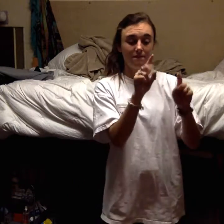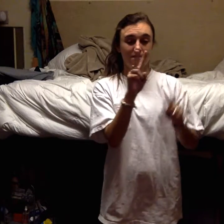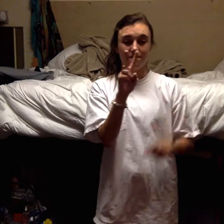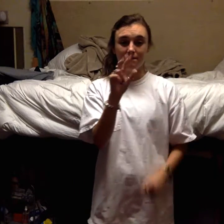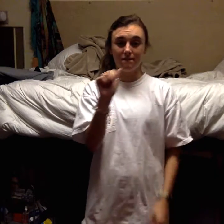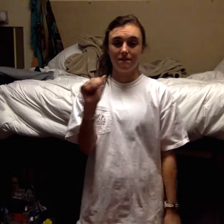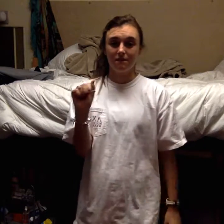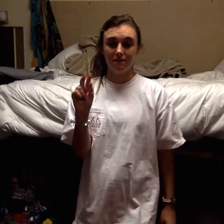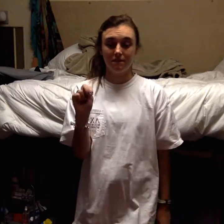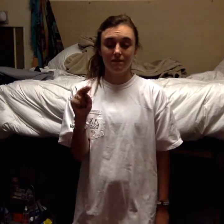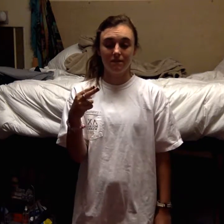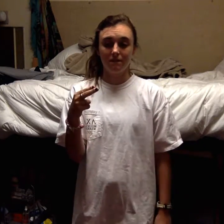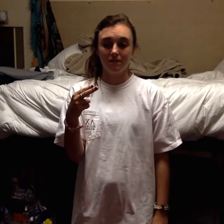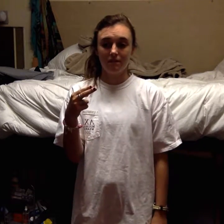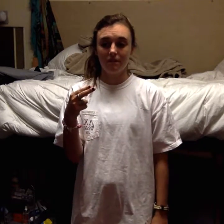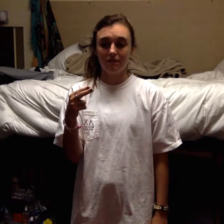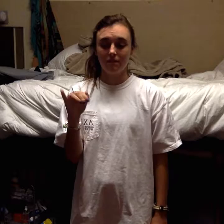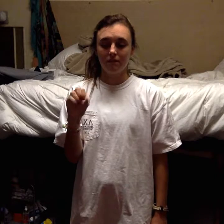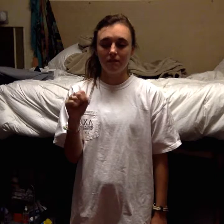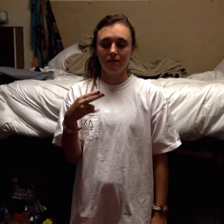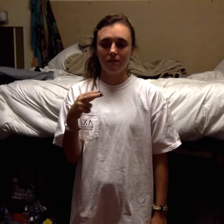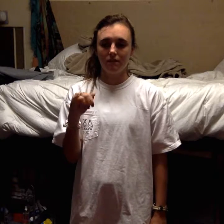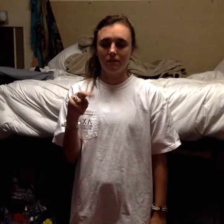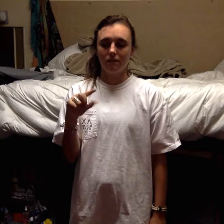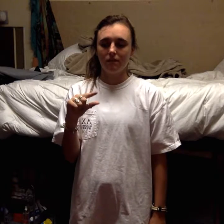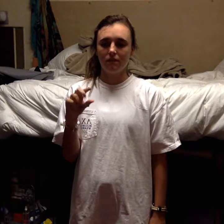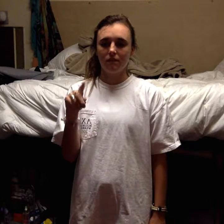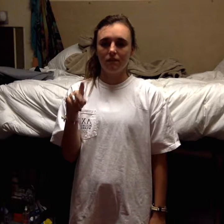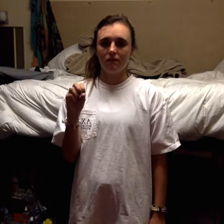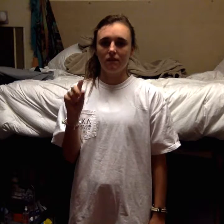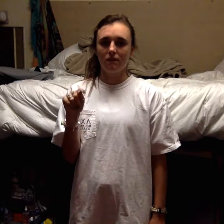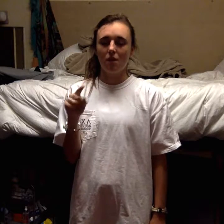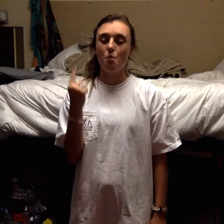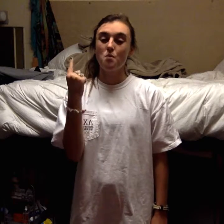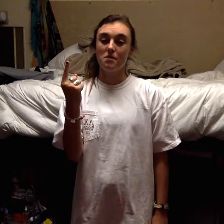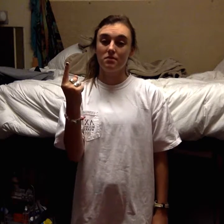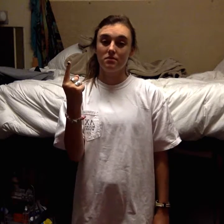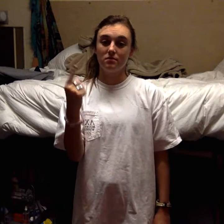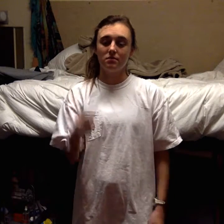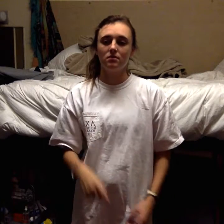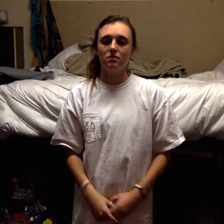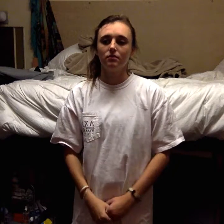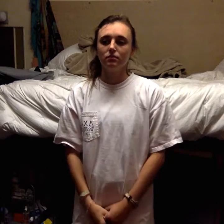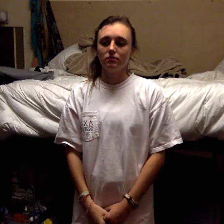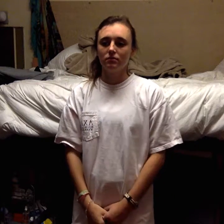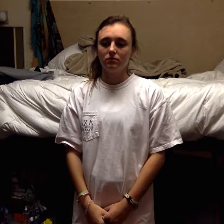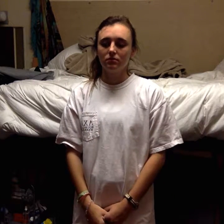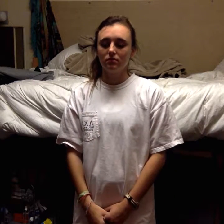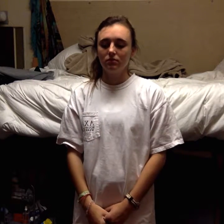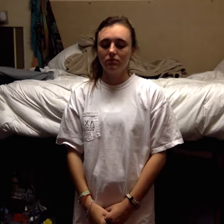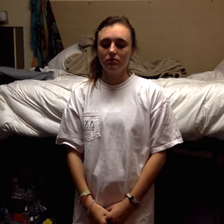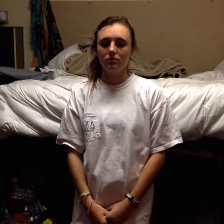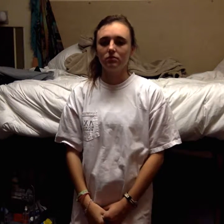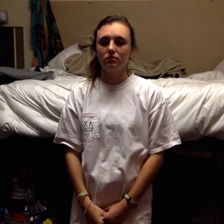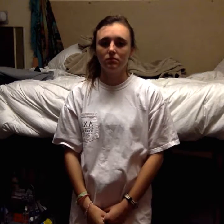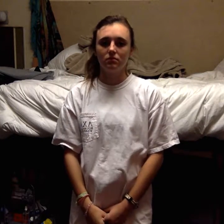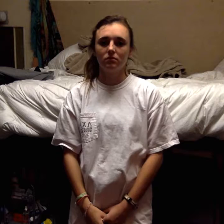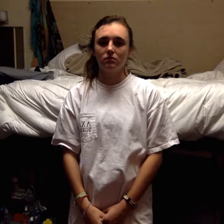do a new vanishing point for each square. I want 1 vanishing point used for as many squares that you're turning